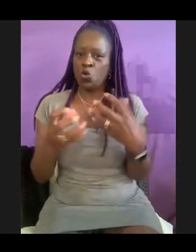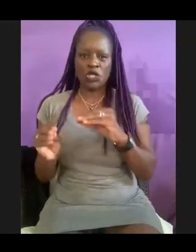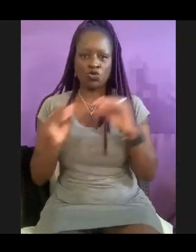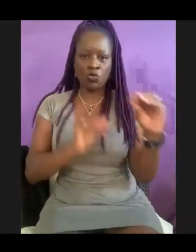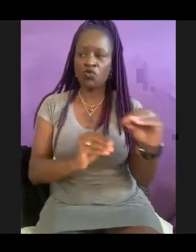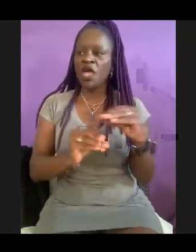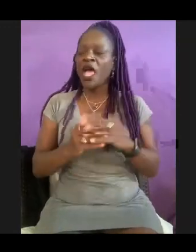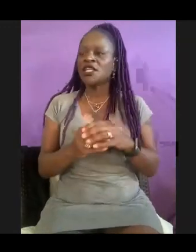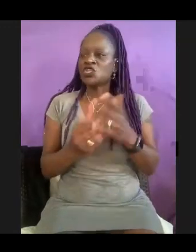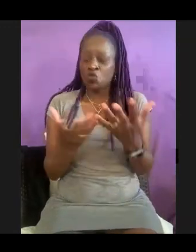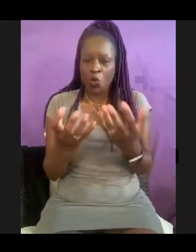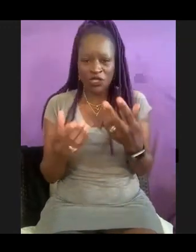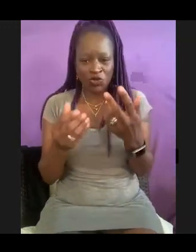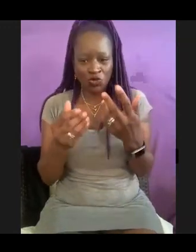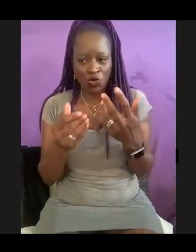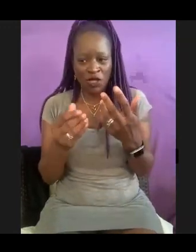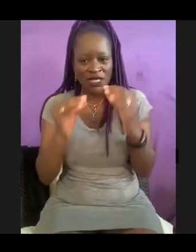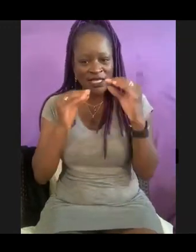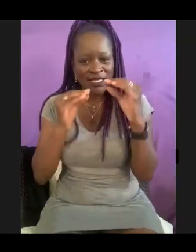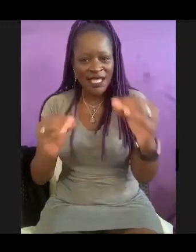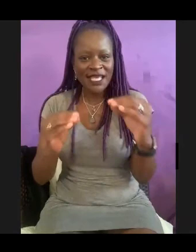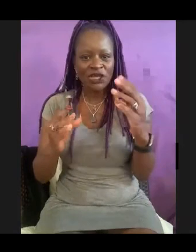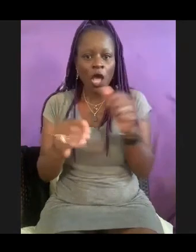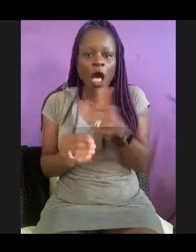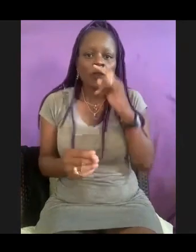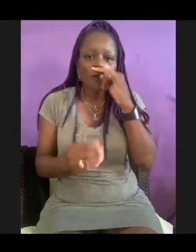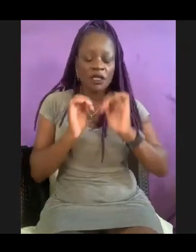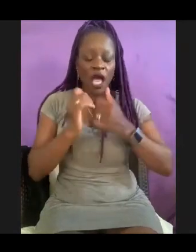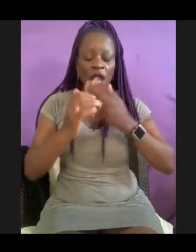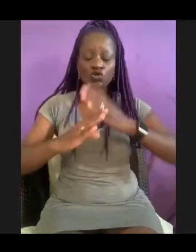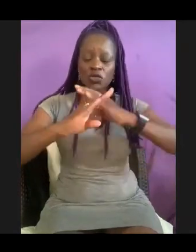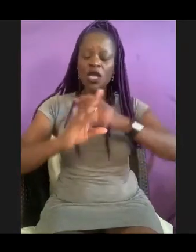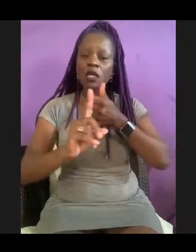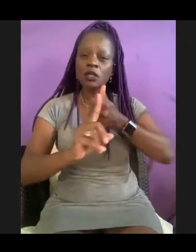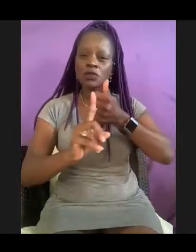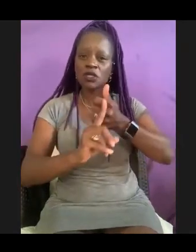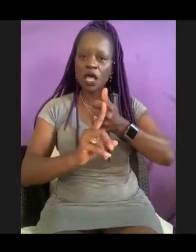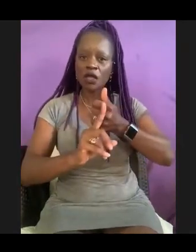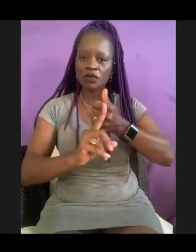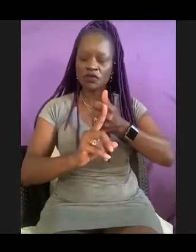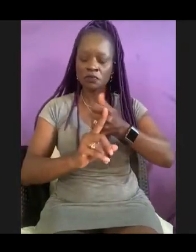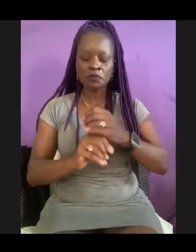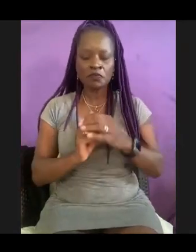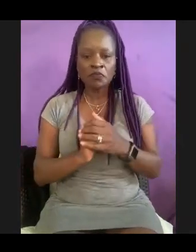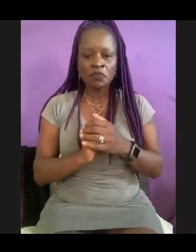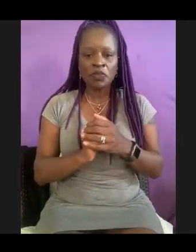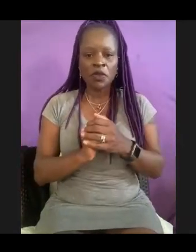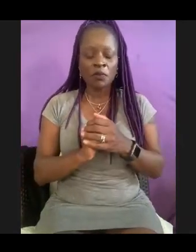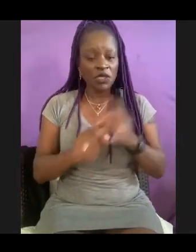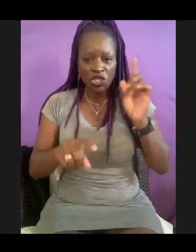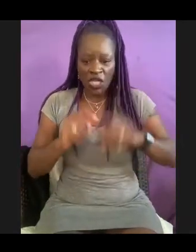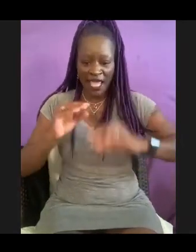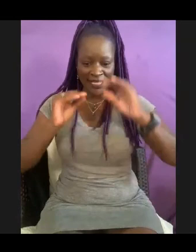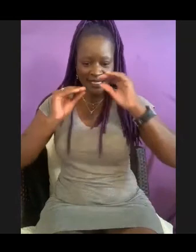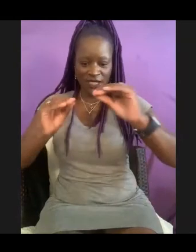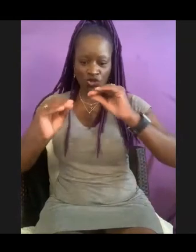protect themselves during gunfire, she cannot teach her adult daughter with